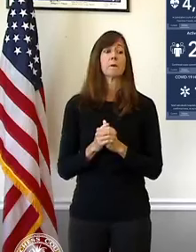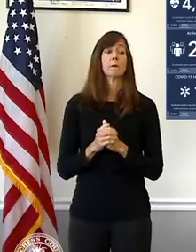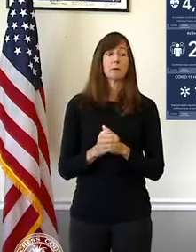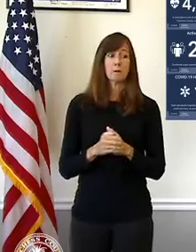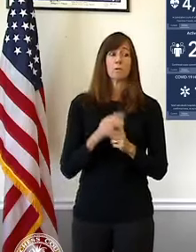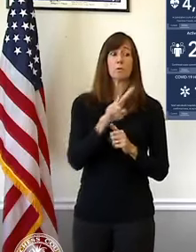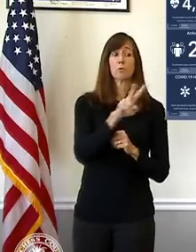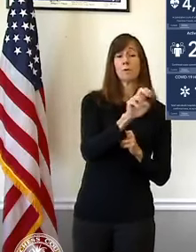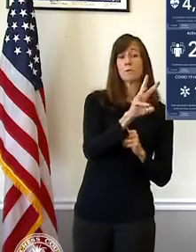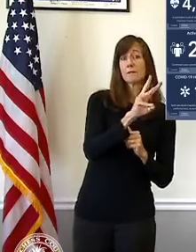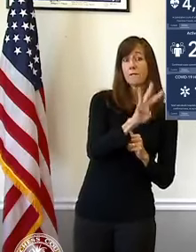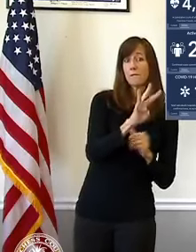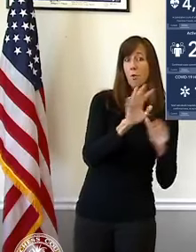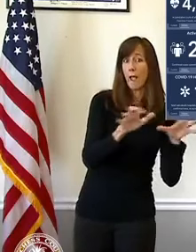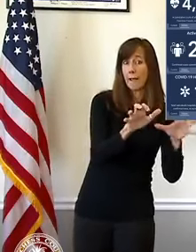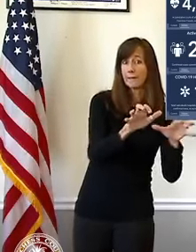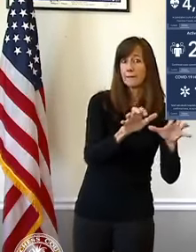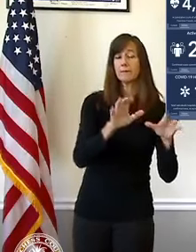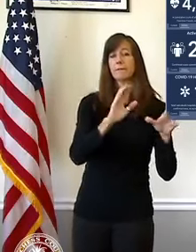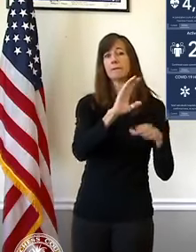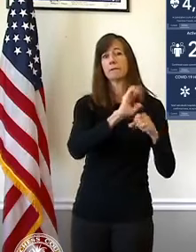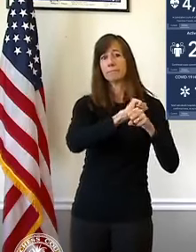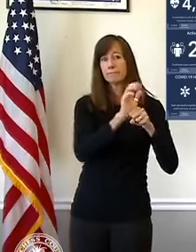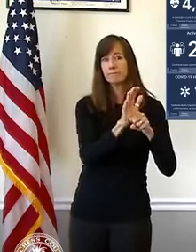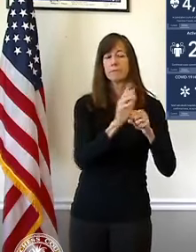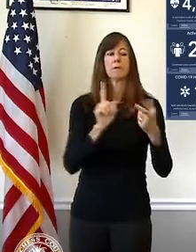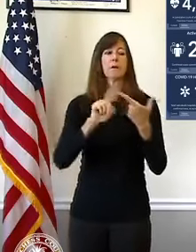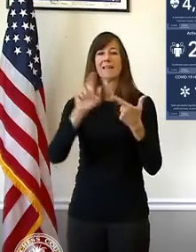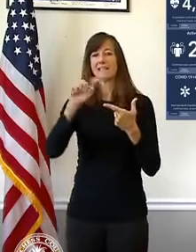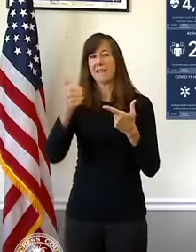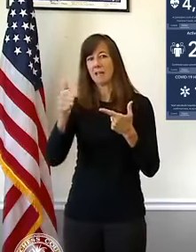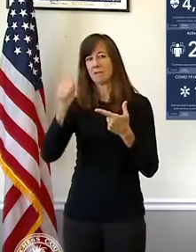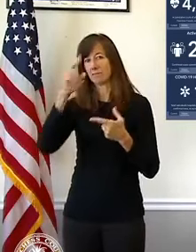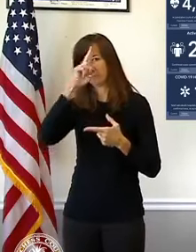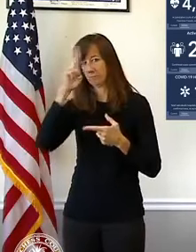hospitalizations, slight increase in this last week.